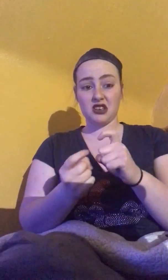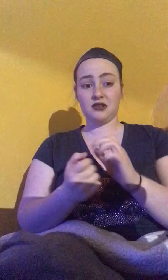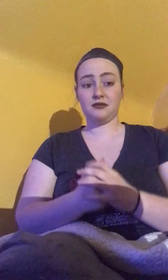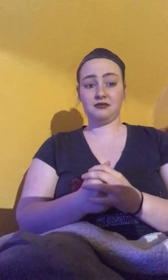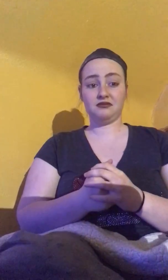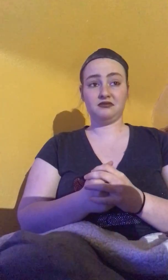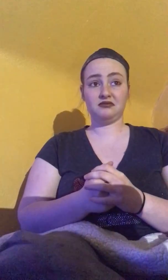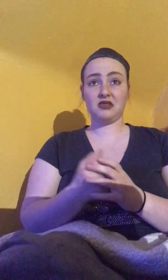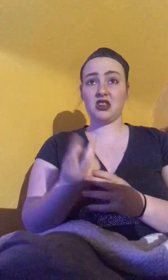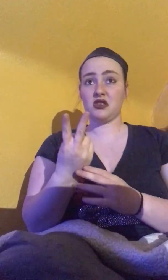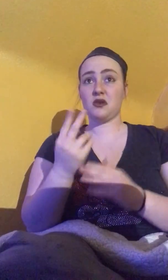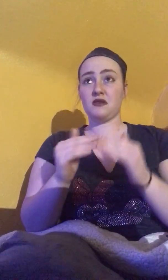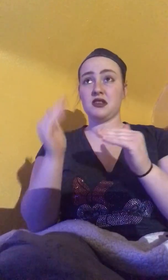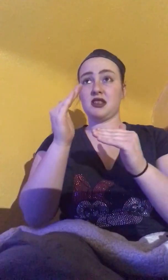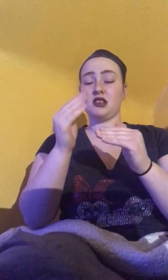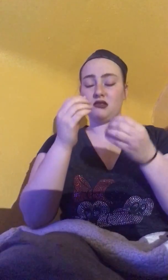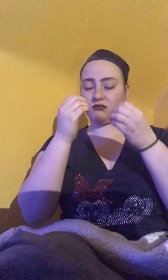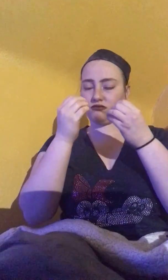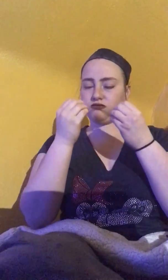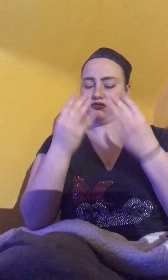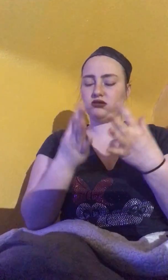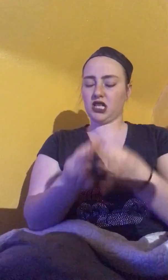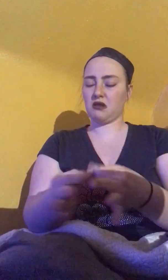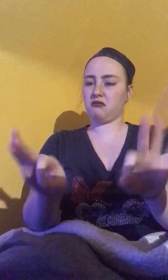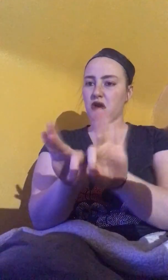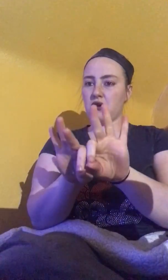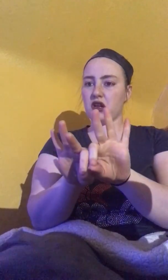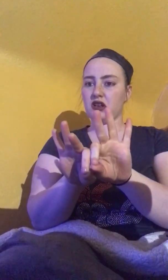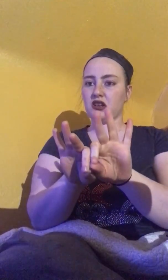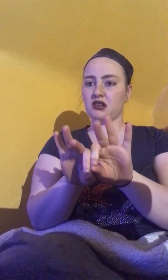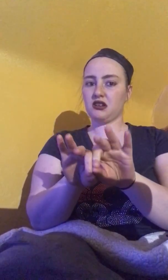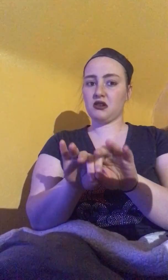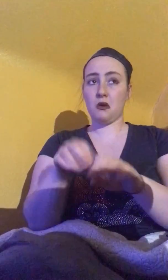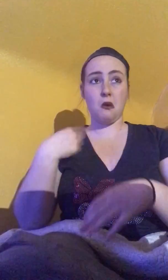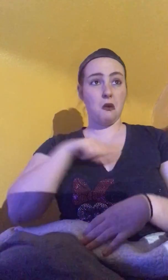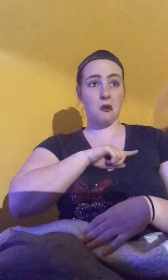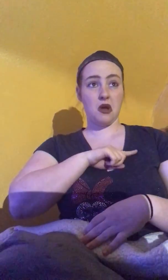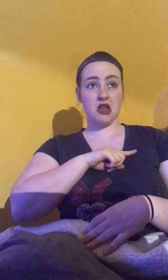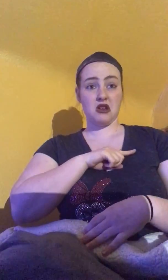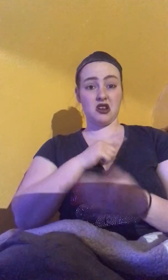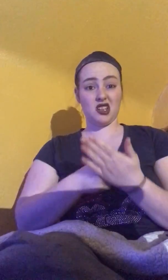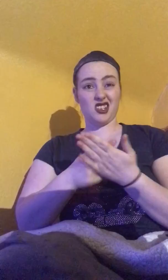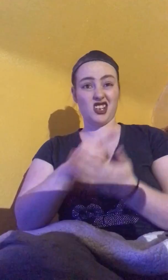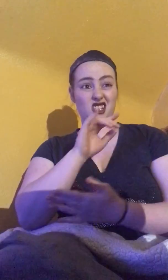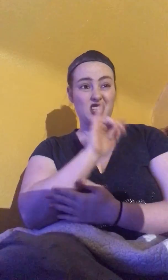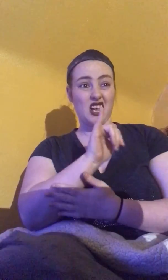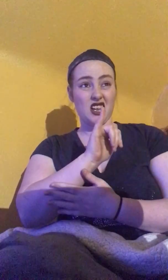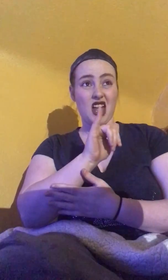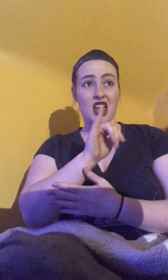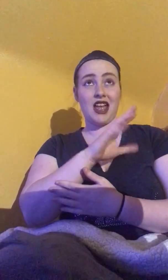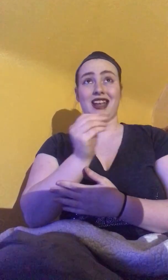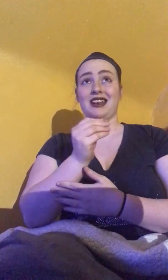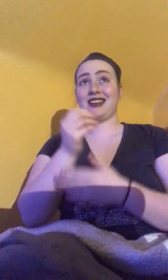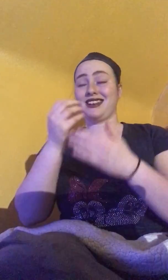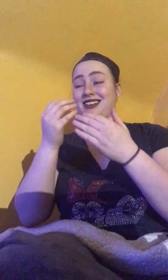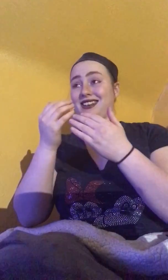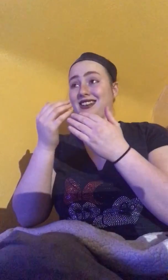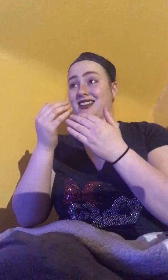big problem, but we're going to talk about that problem and then we're going to dive into the solution. I have to start this video out with